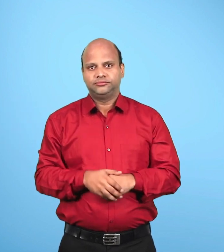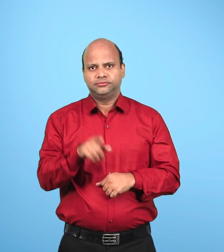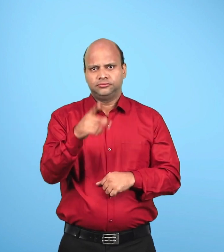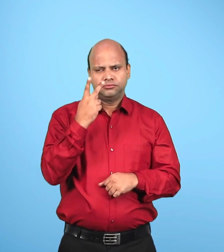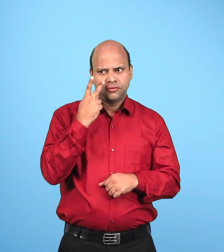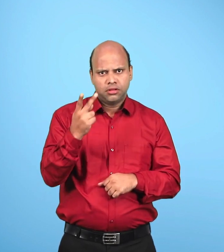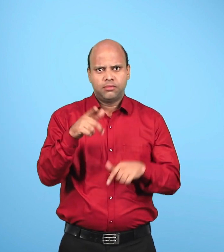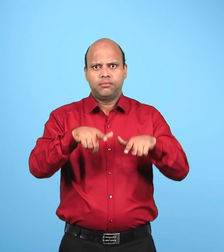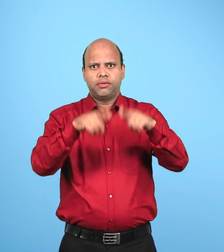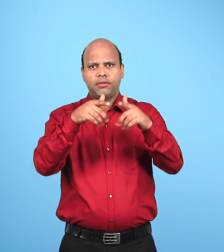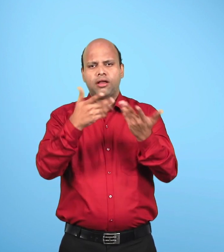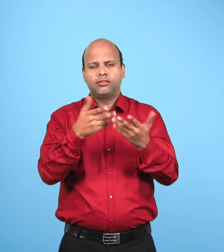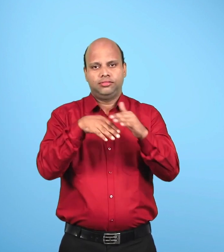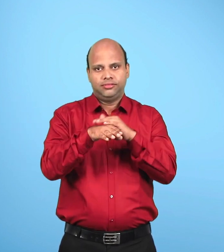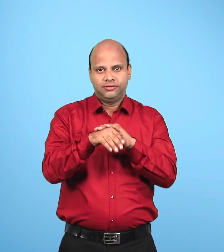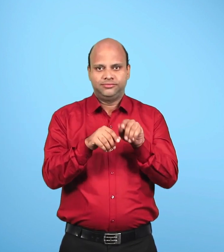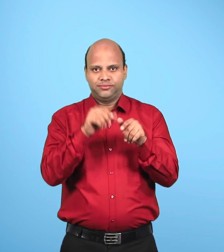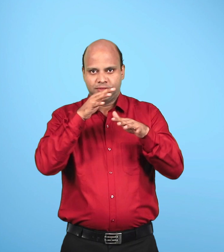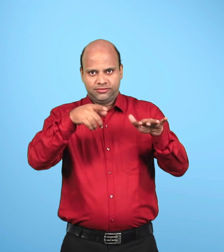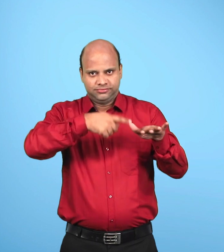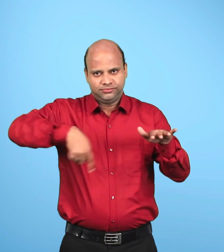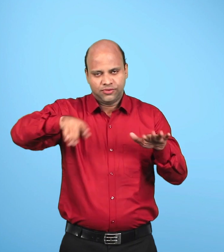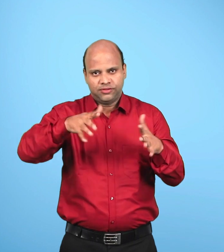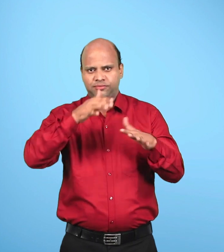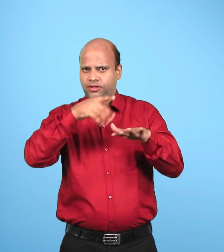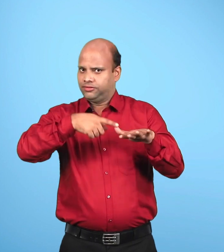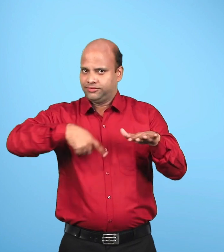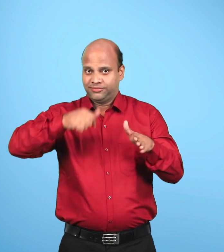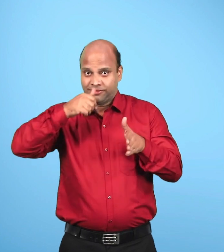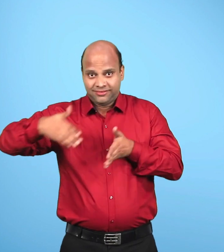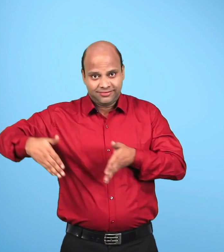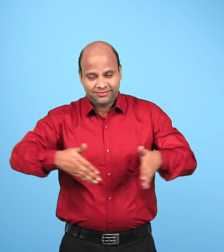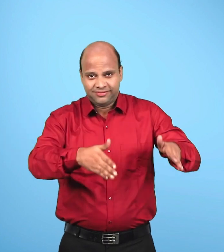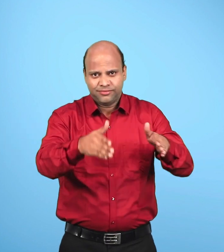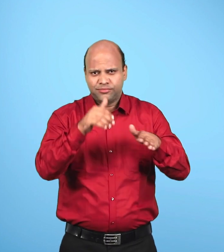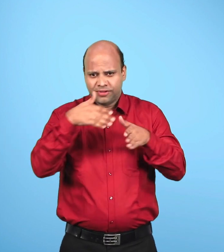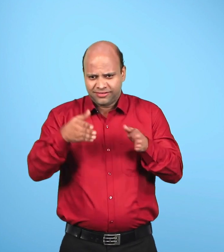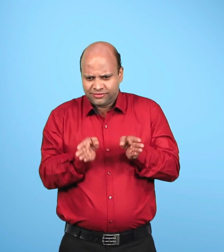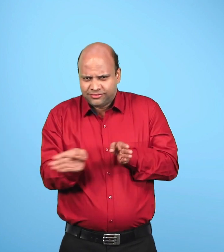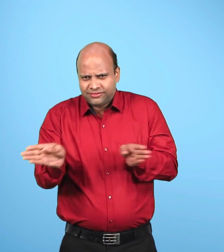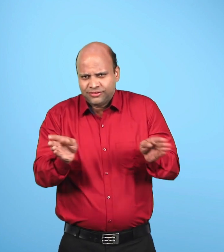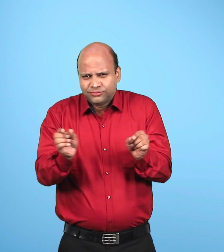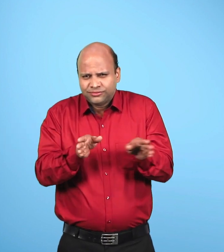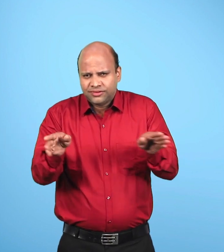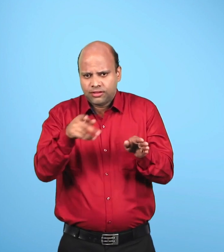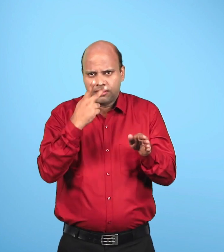Have you seen plants growing in ponds, lakes, rivers, and even some drains?